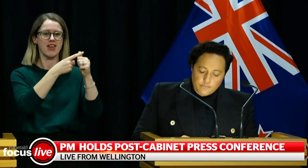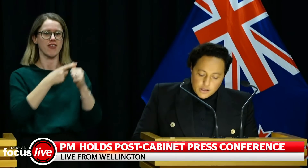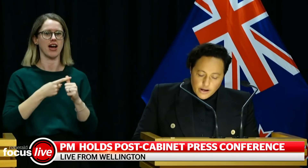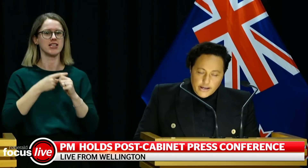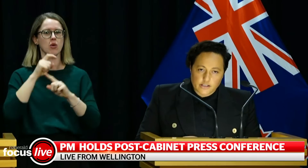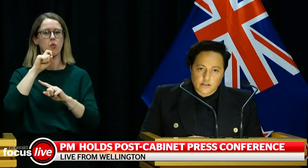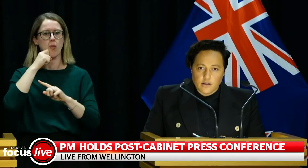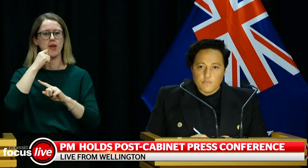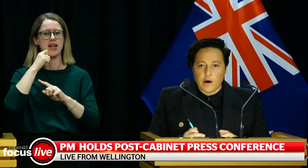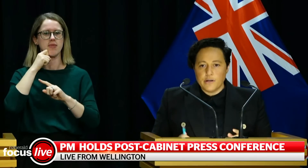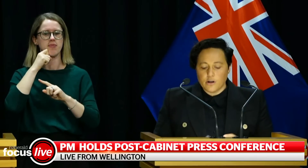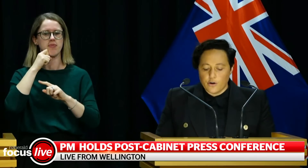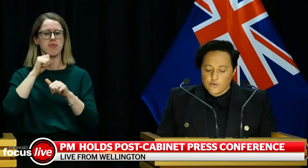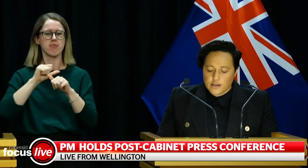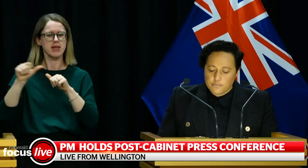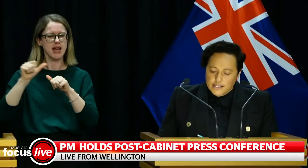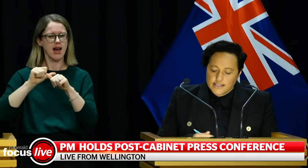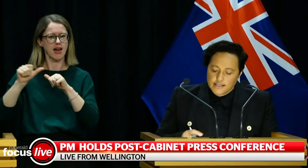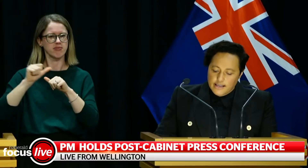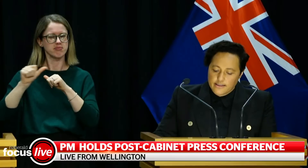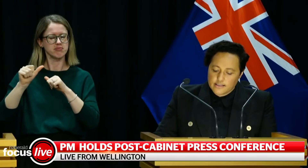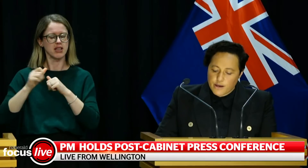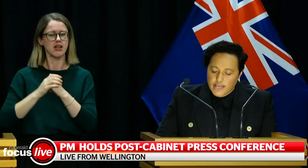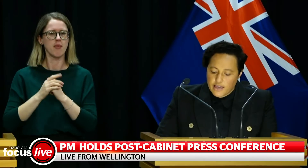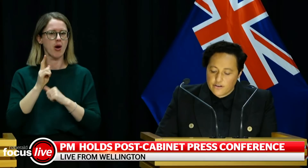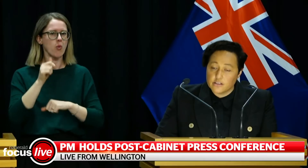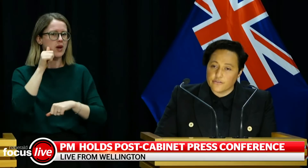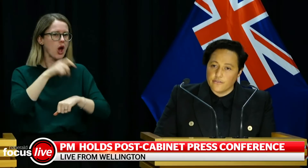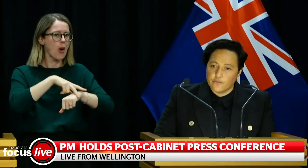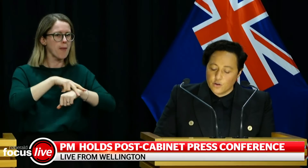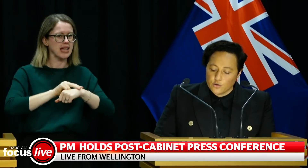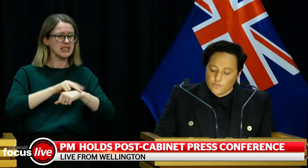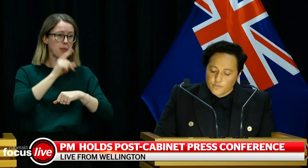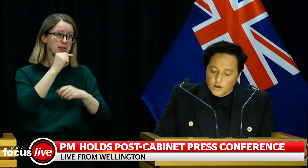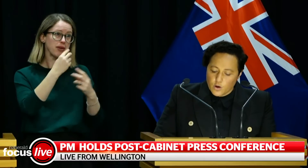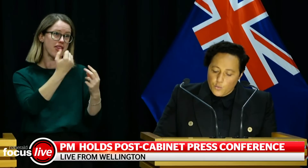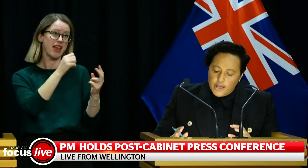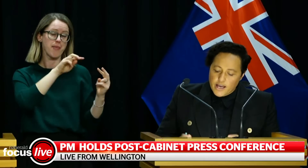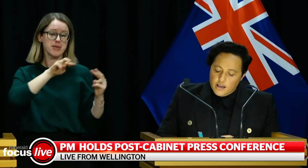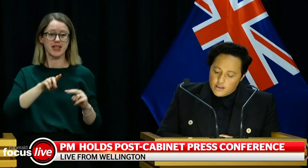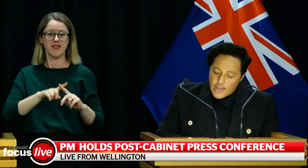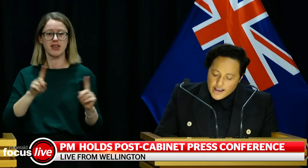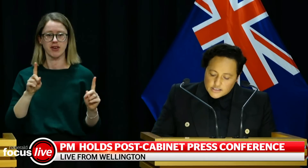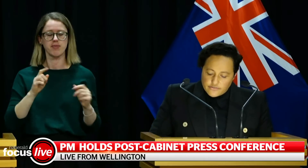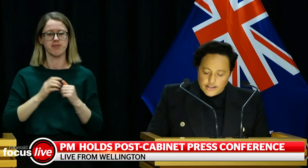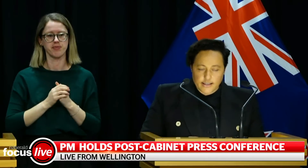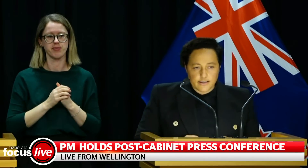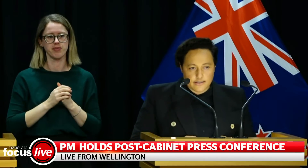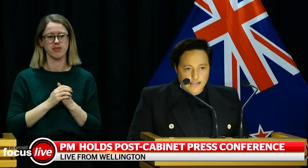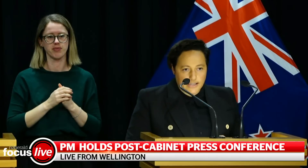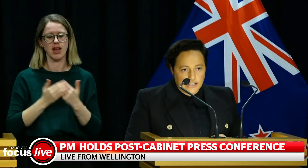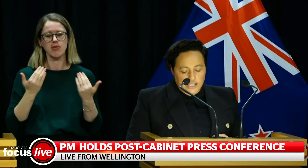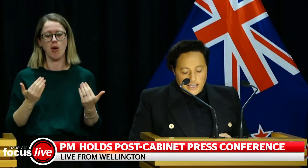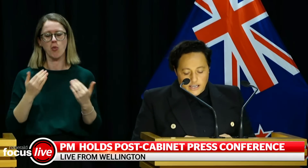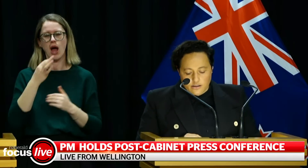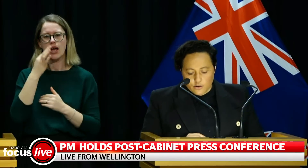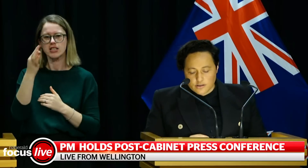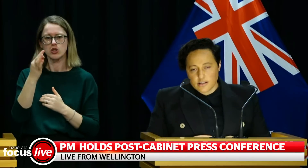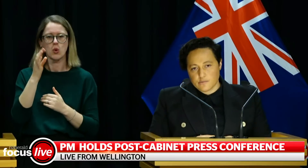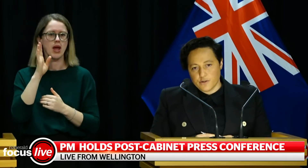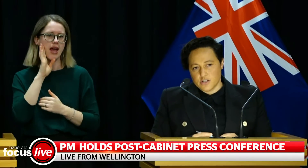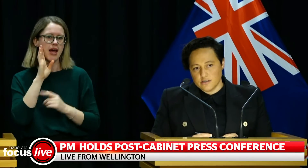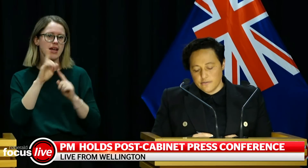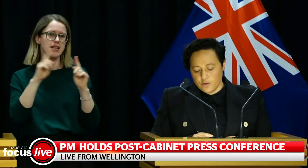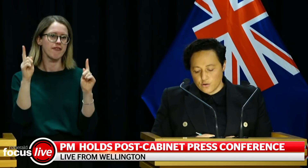BORA compliant, but we know that police and others may have a different view. We are actively seeking to hear